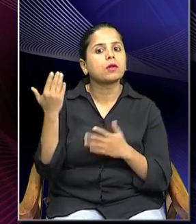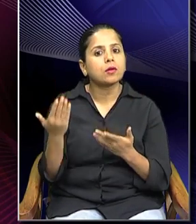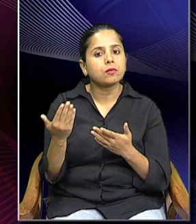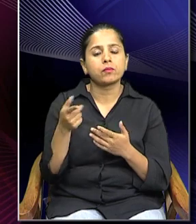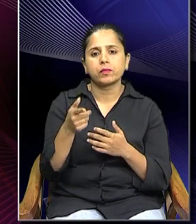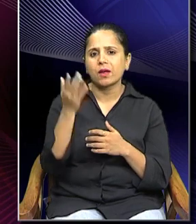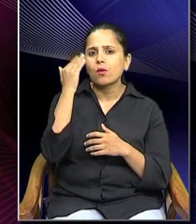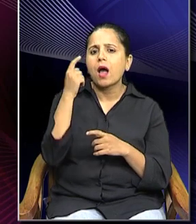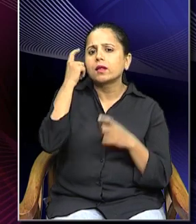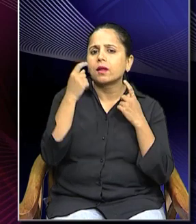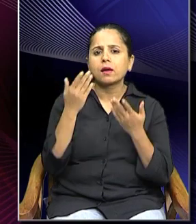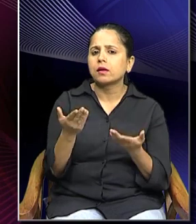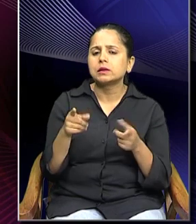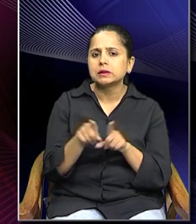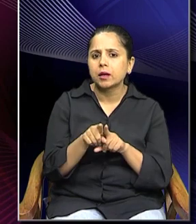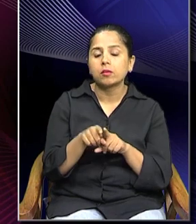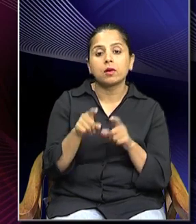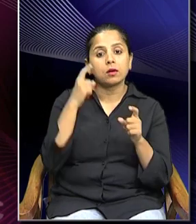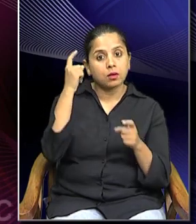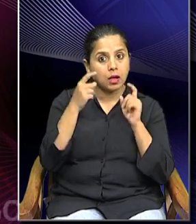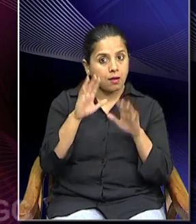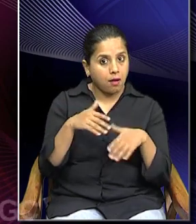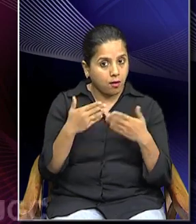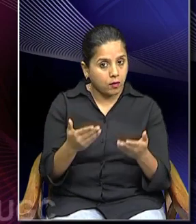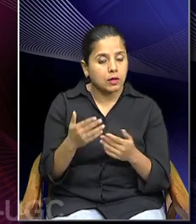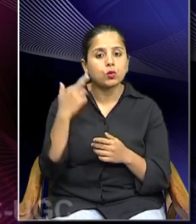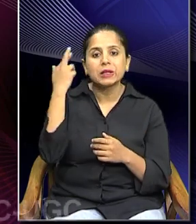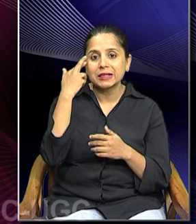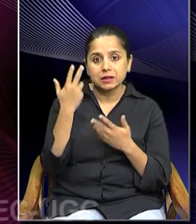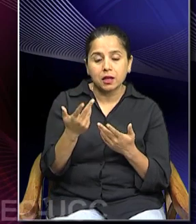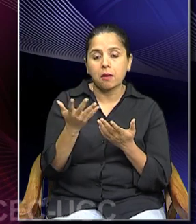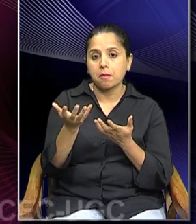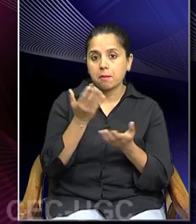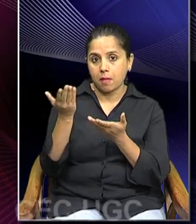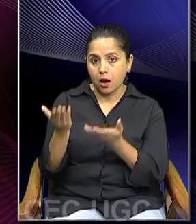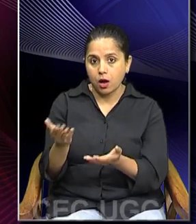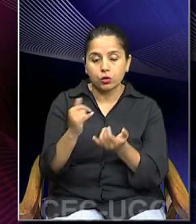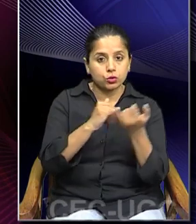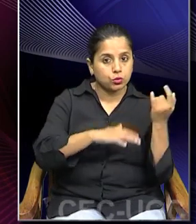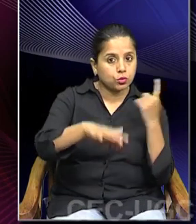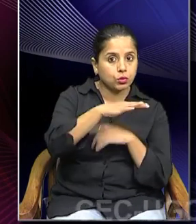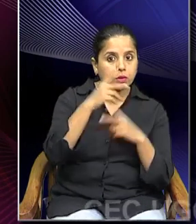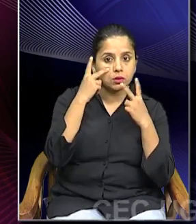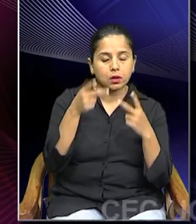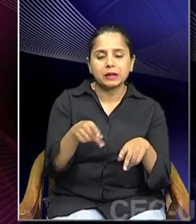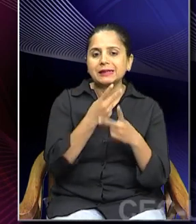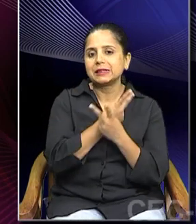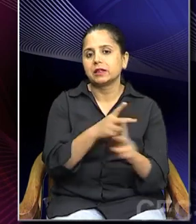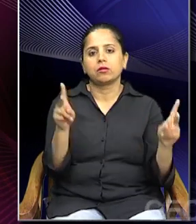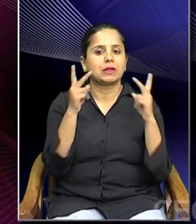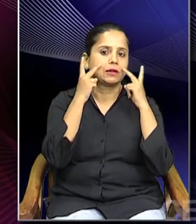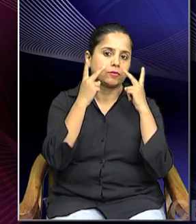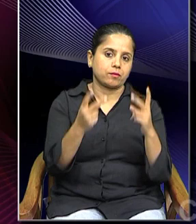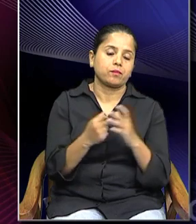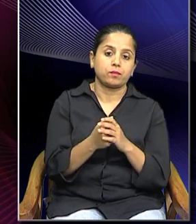this assumption there? This assumption was there because the market and social was seen as completely different.